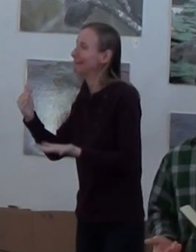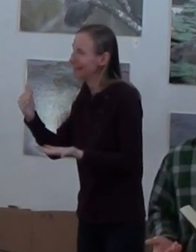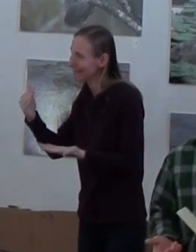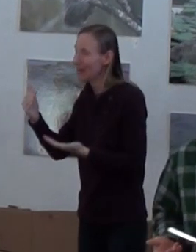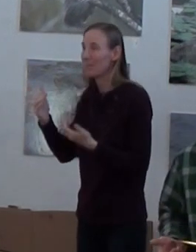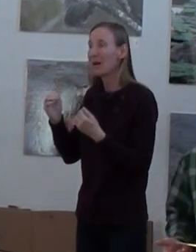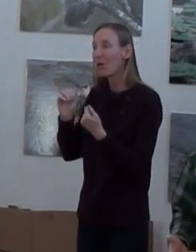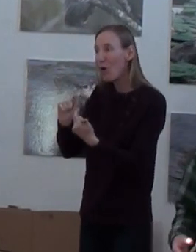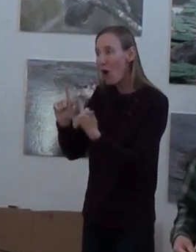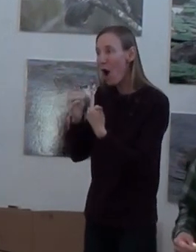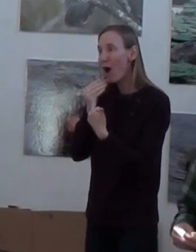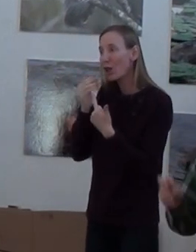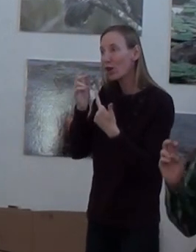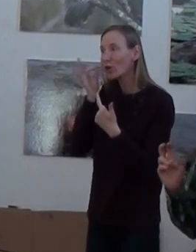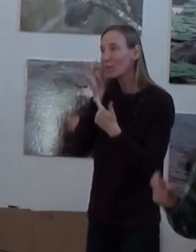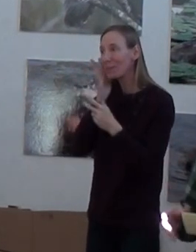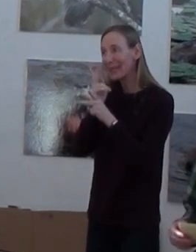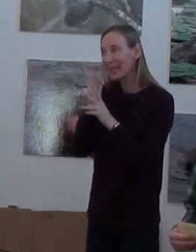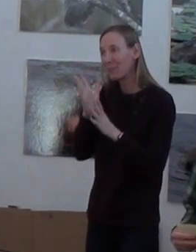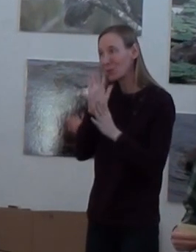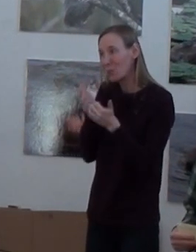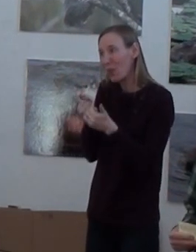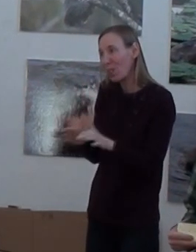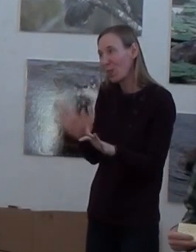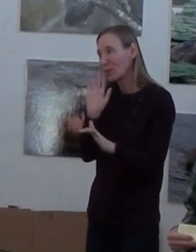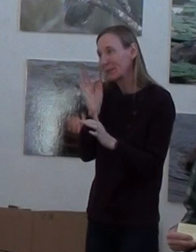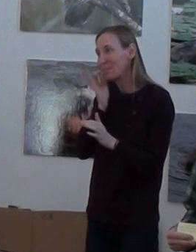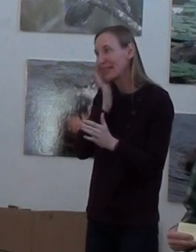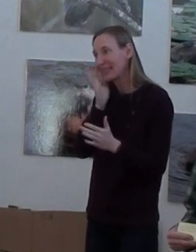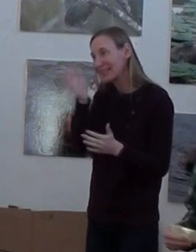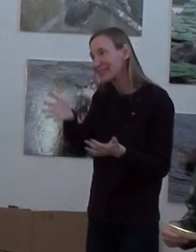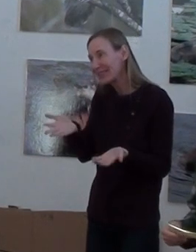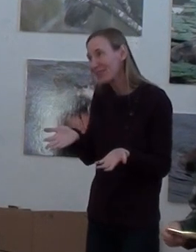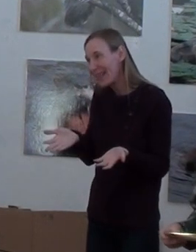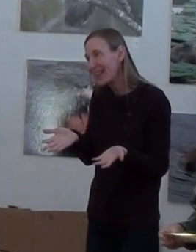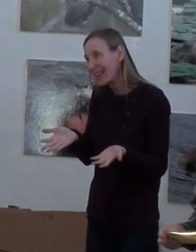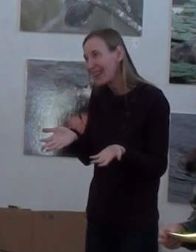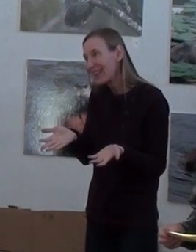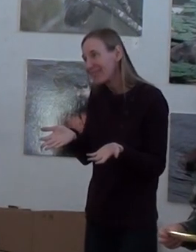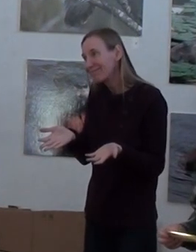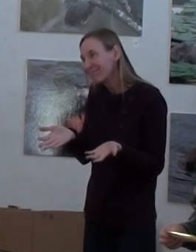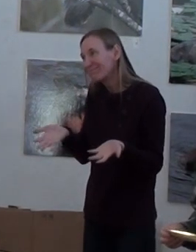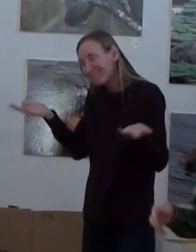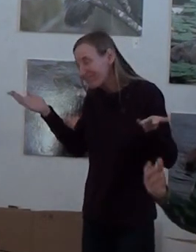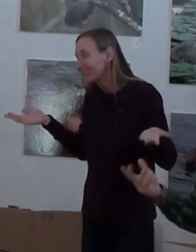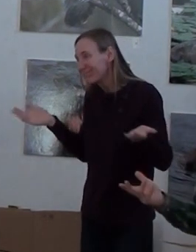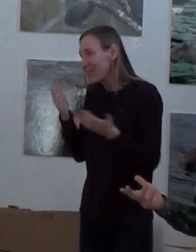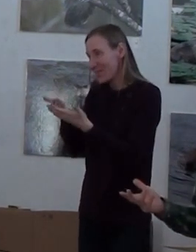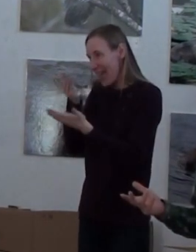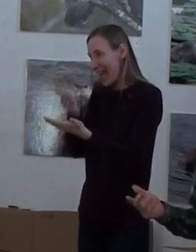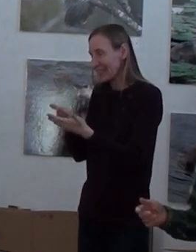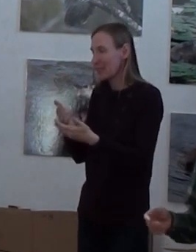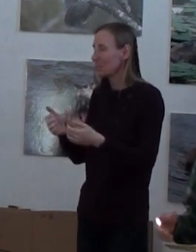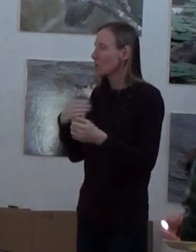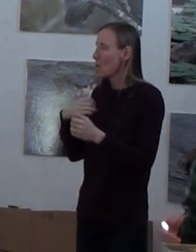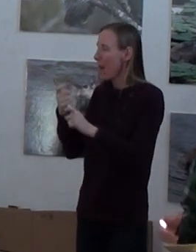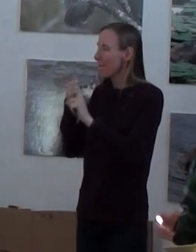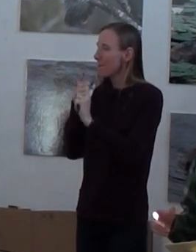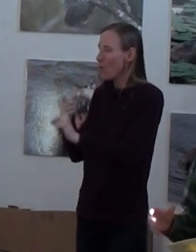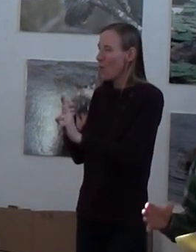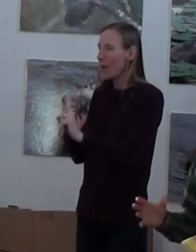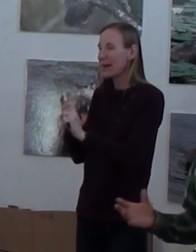lose bees. You don't have to be good to lose, you know, to justify dead bees or whatever. So my intent is to kind of